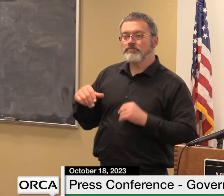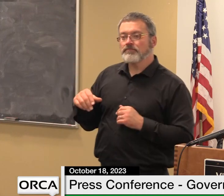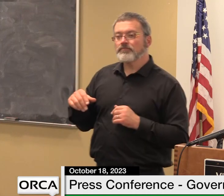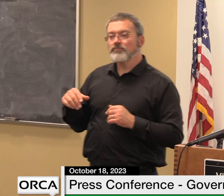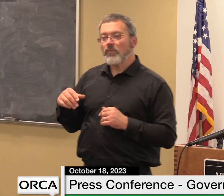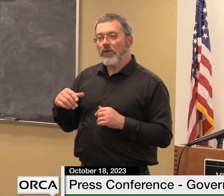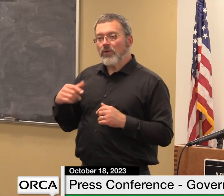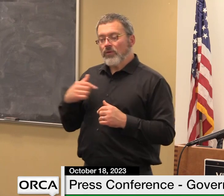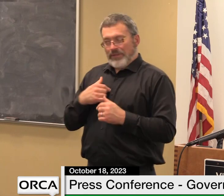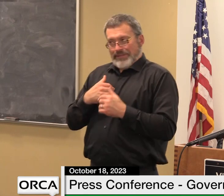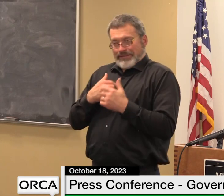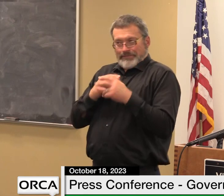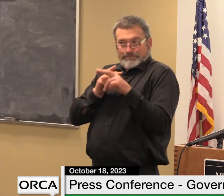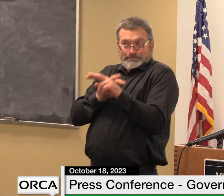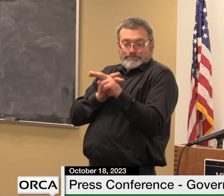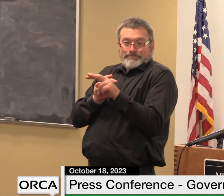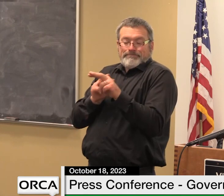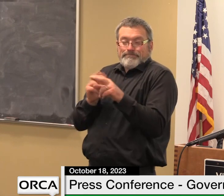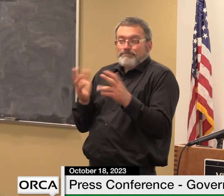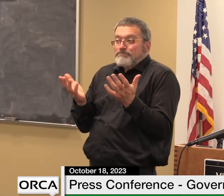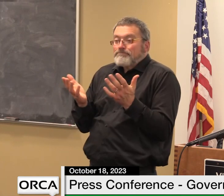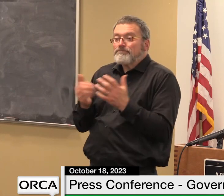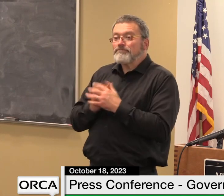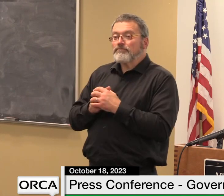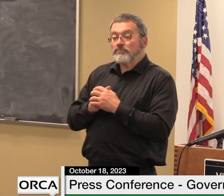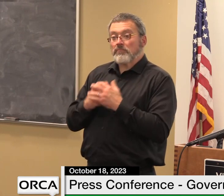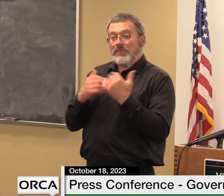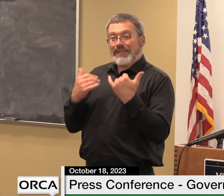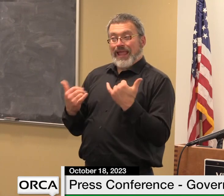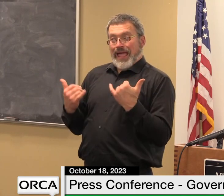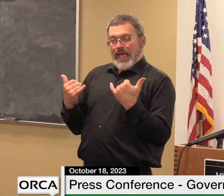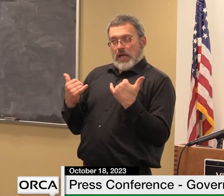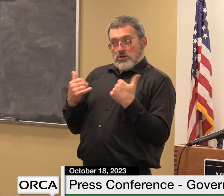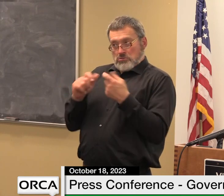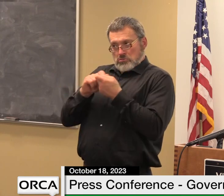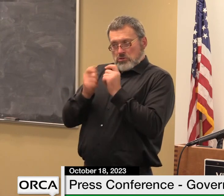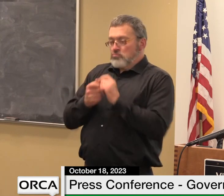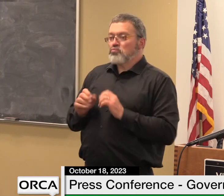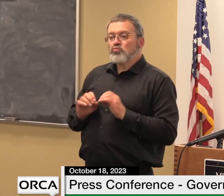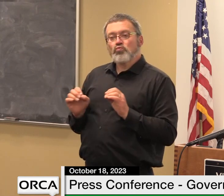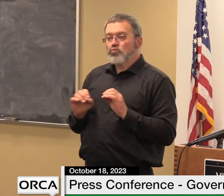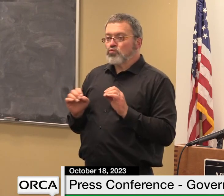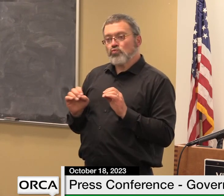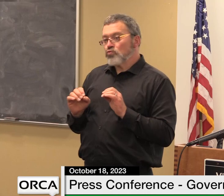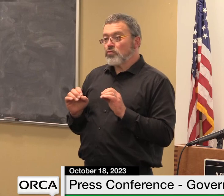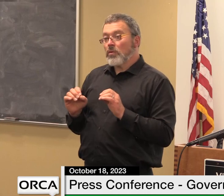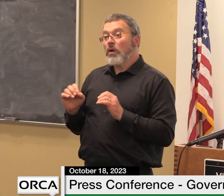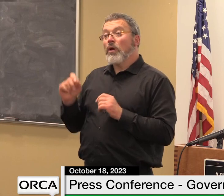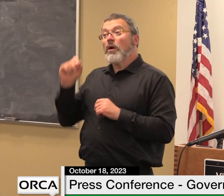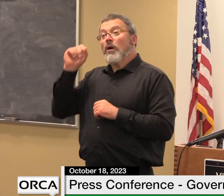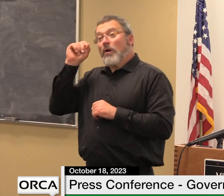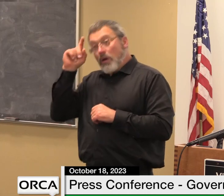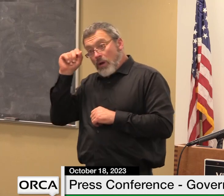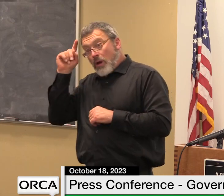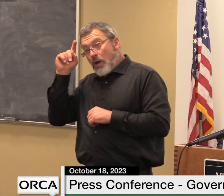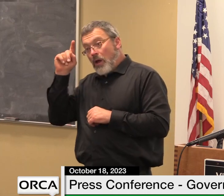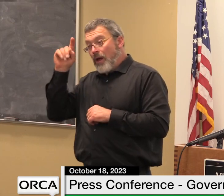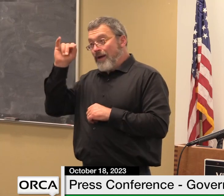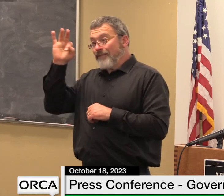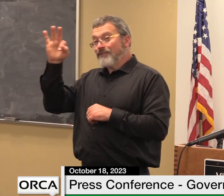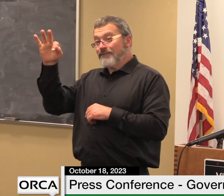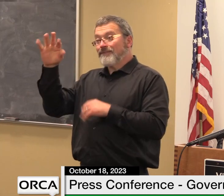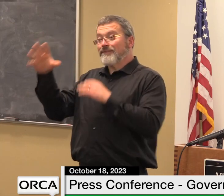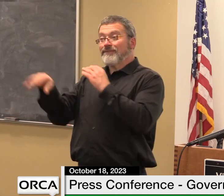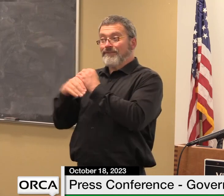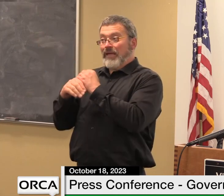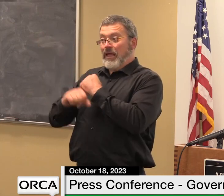see. Right now, nothing has changed. But if they do give an extension of the Farm Bill, that'll give us a little more breathing